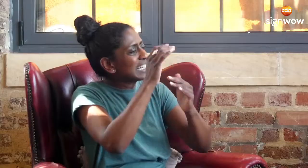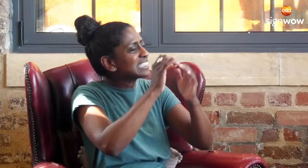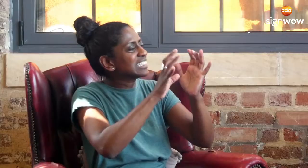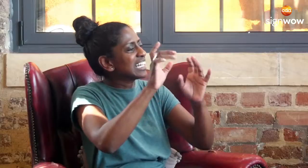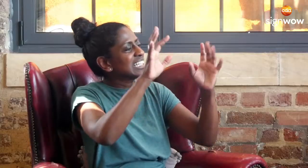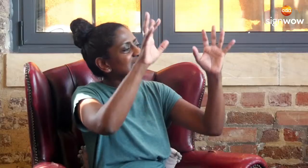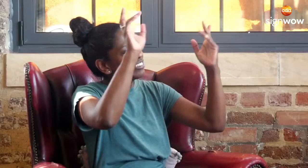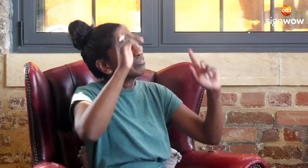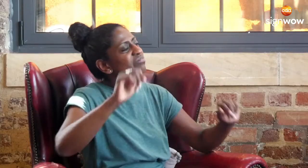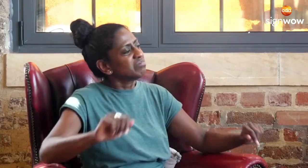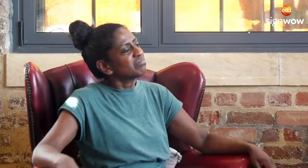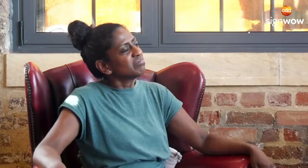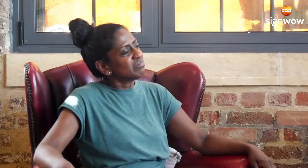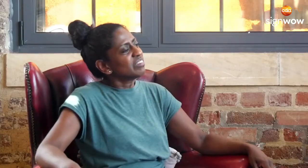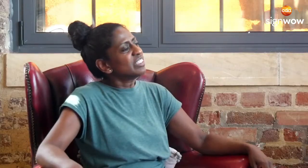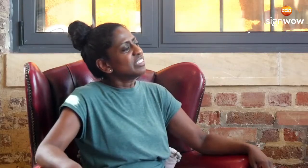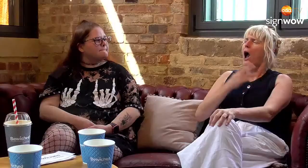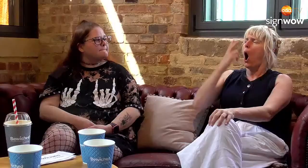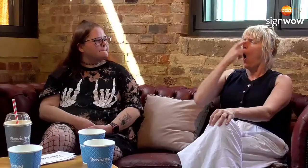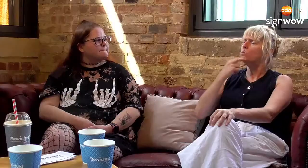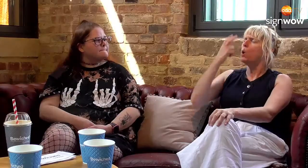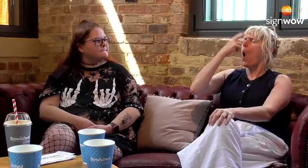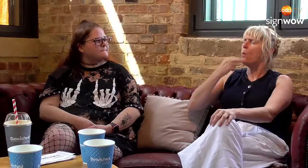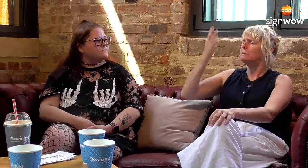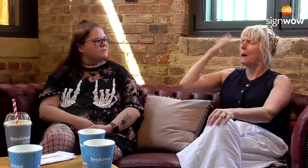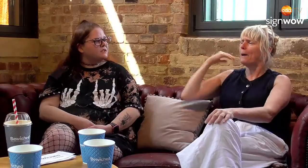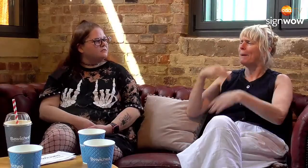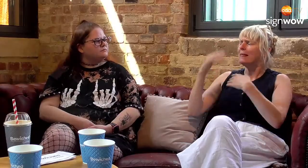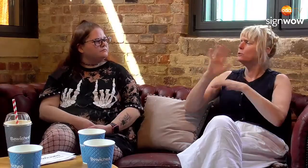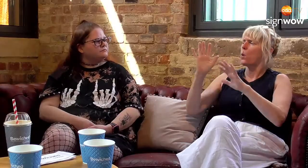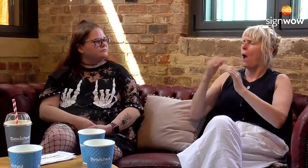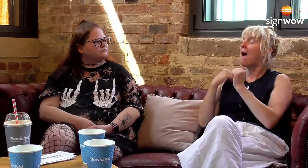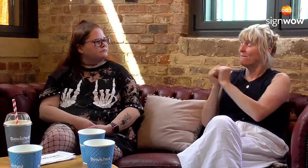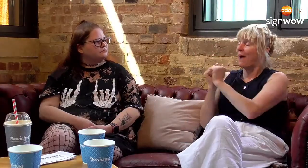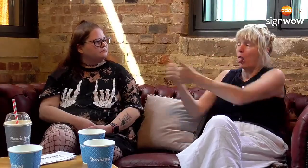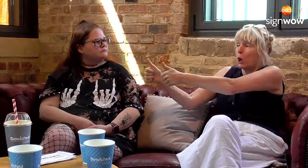So you said you like the old buildings and looking at the old historical places.